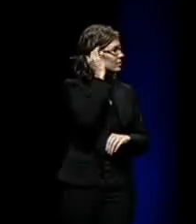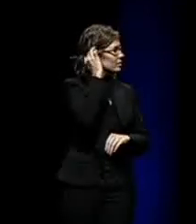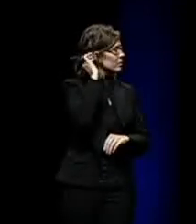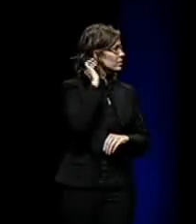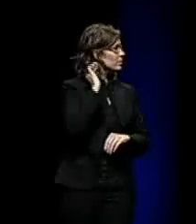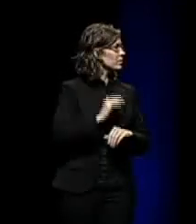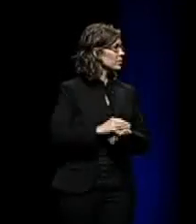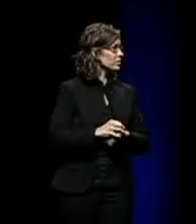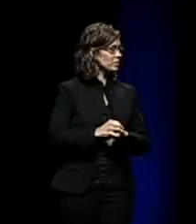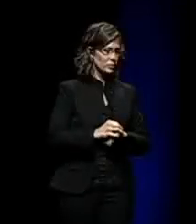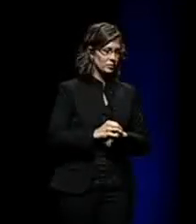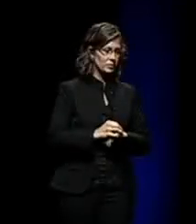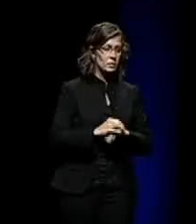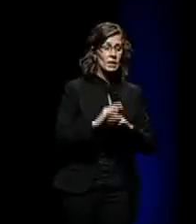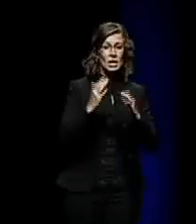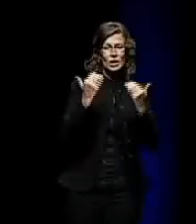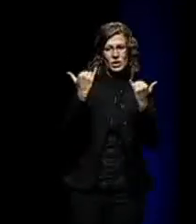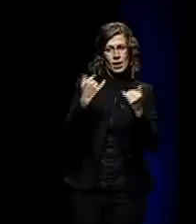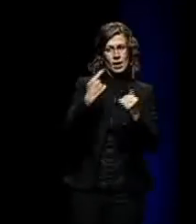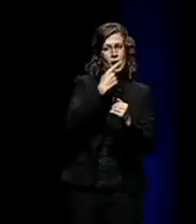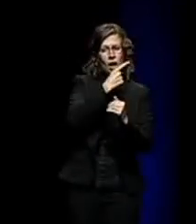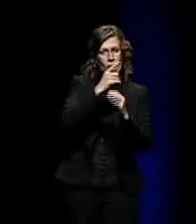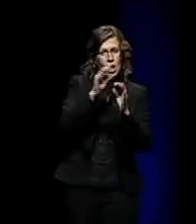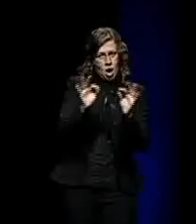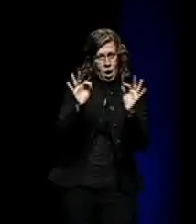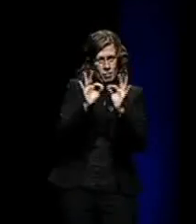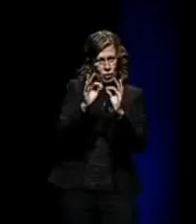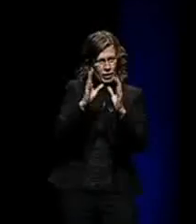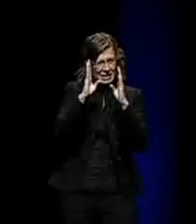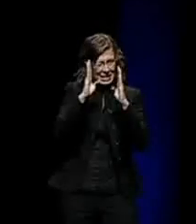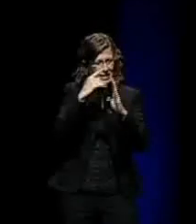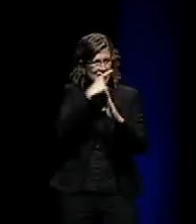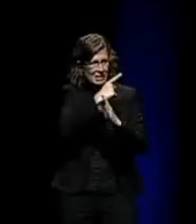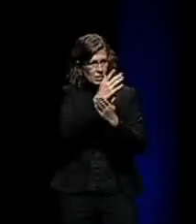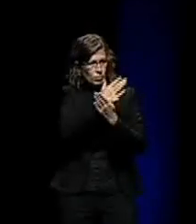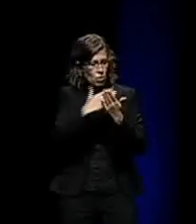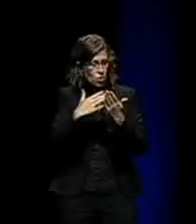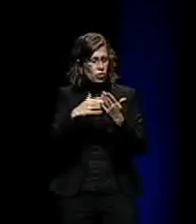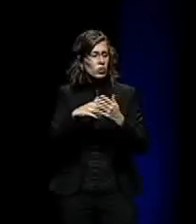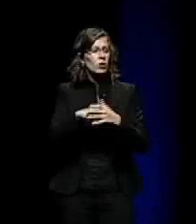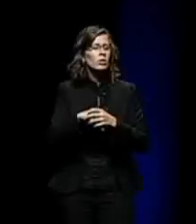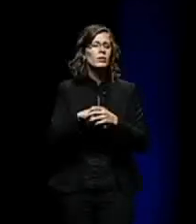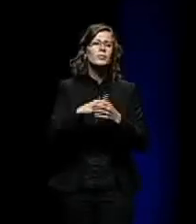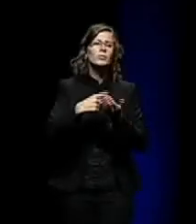is where you really have to pay attention. We're going to talk about conceptual design of the certification program.